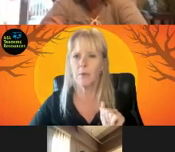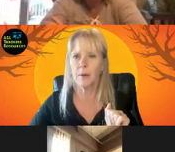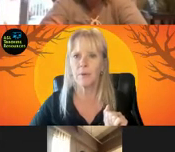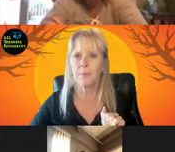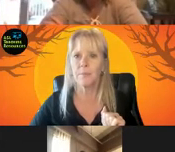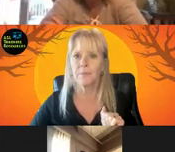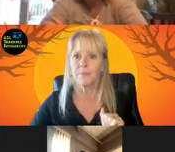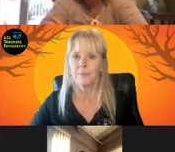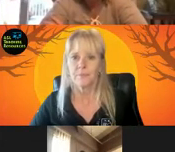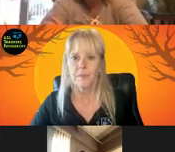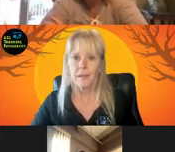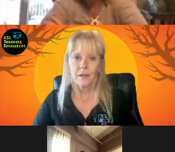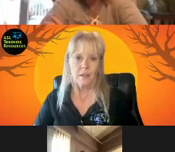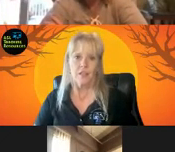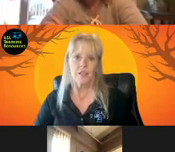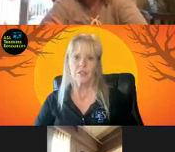stop remote.